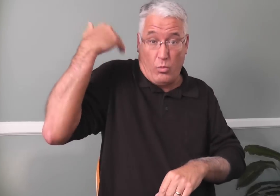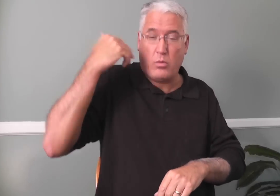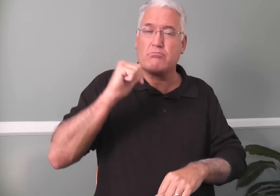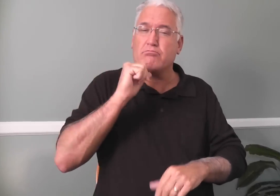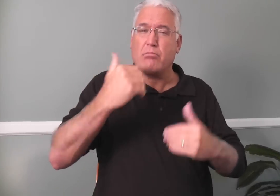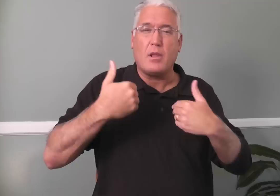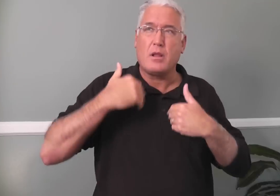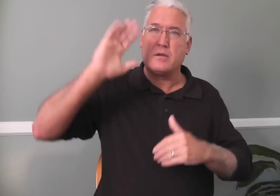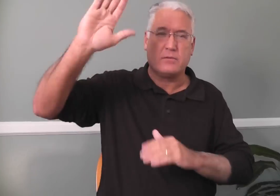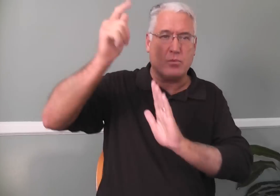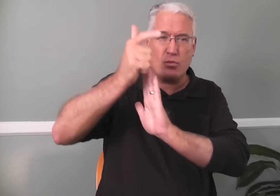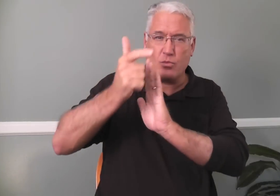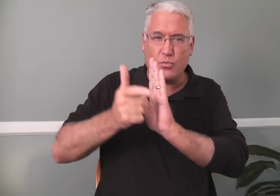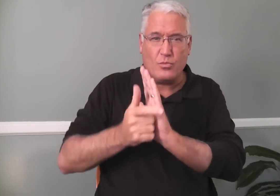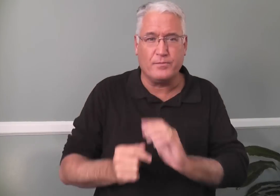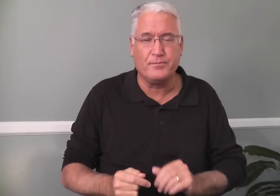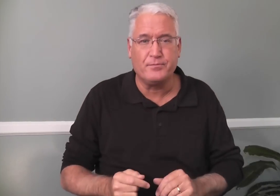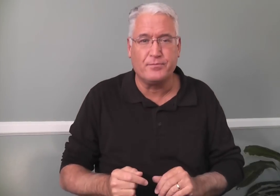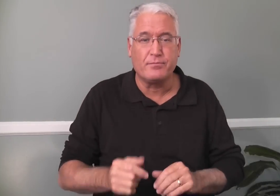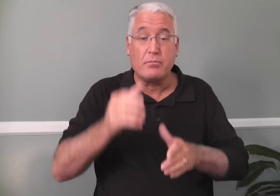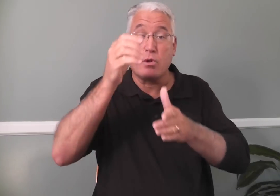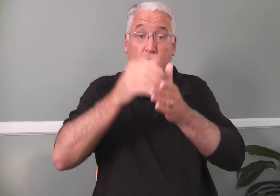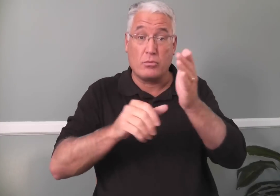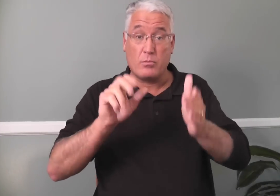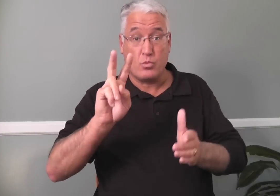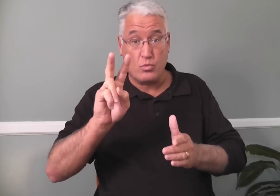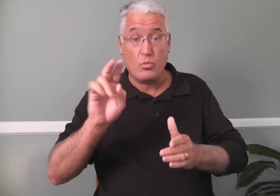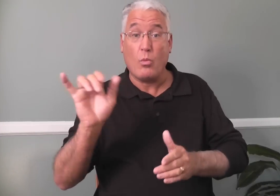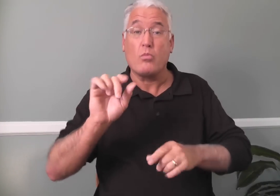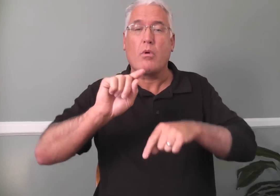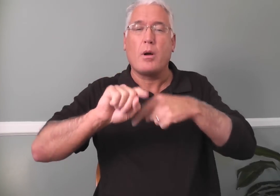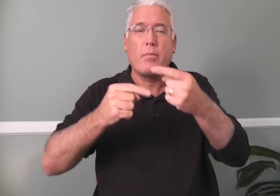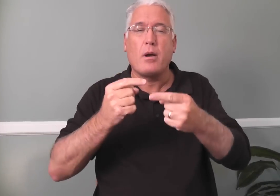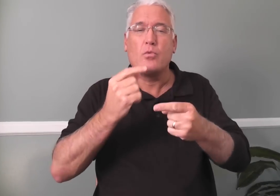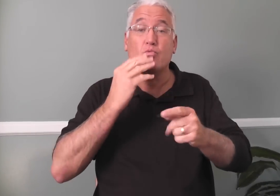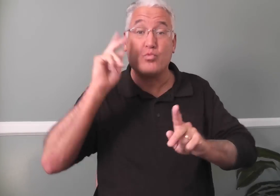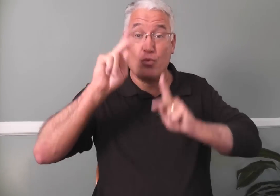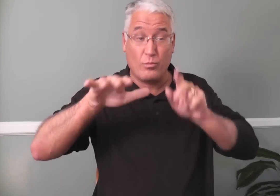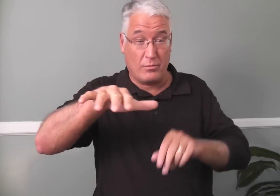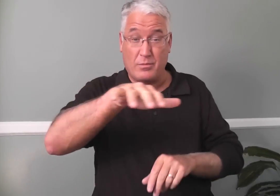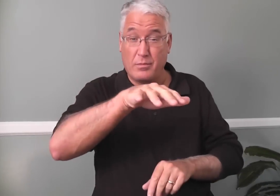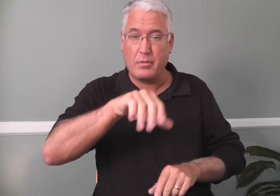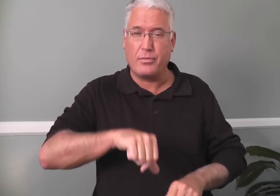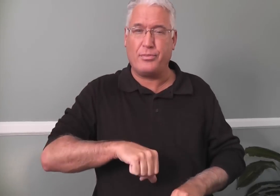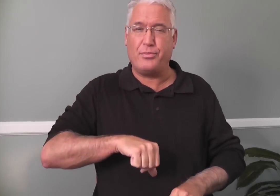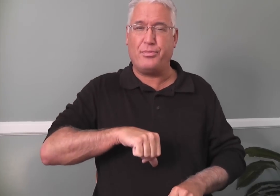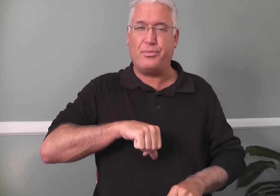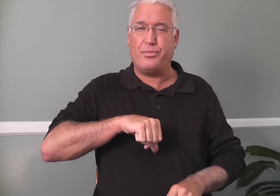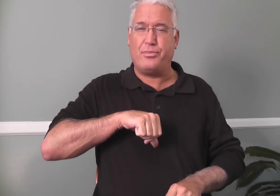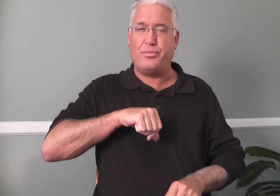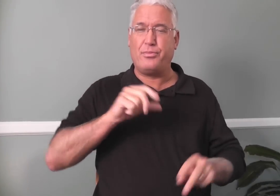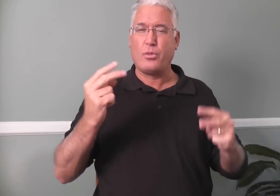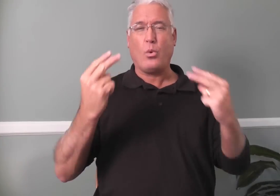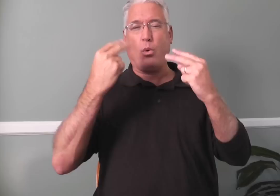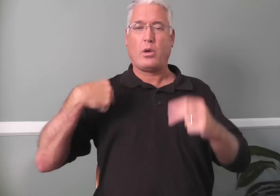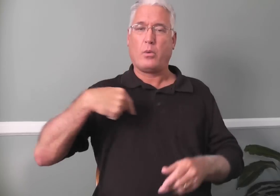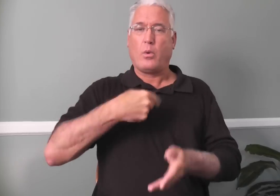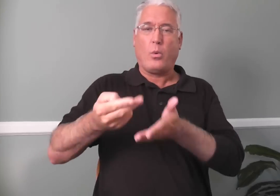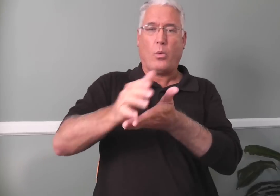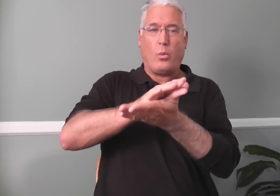people a long time ago, they did not have God's law. Chapter 2 is also about the Jewish people being prideful.